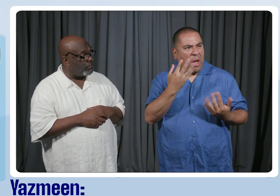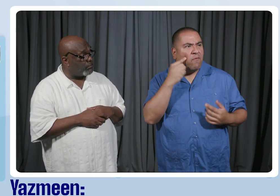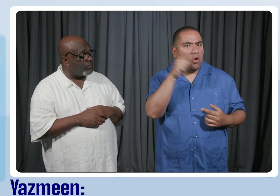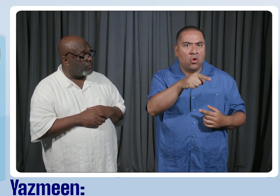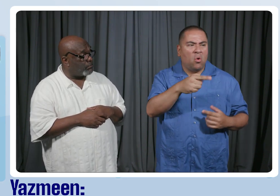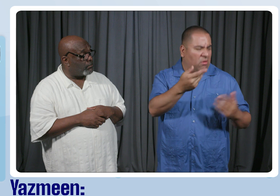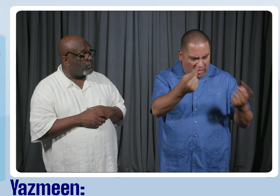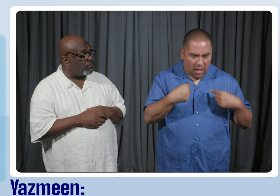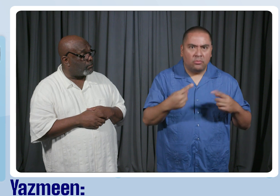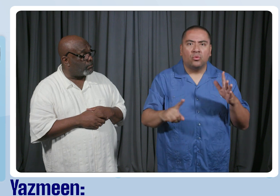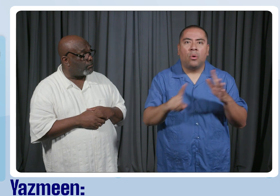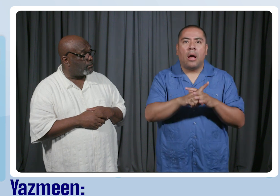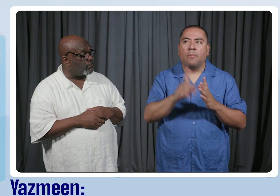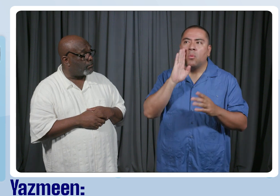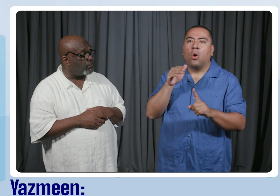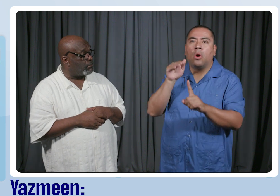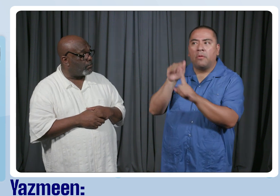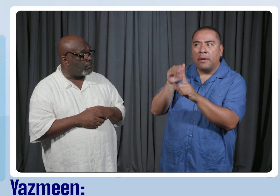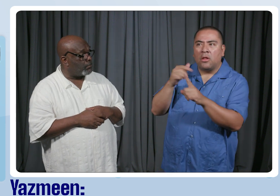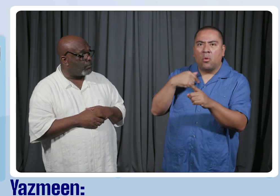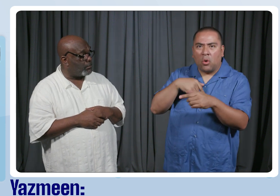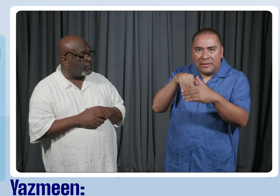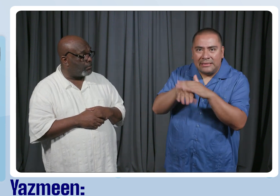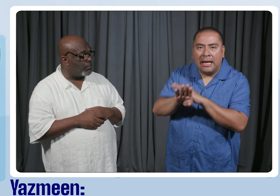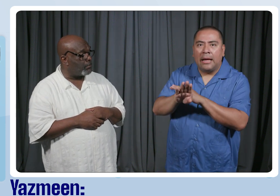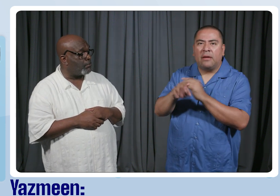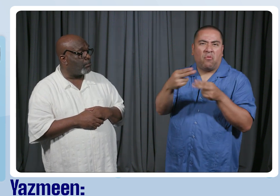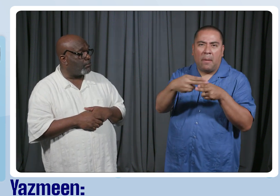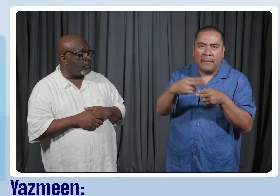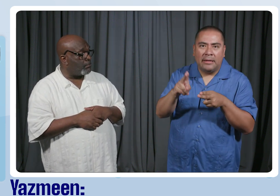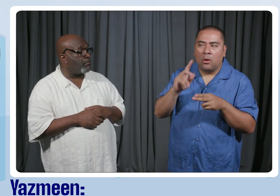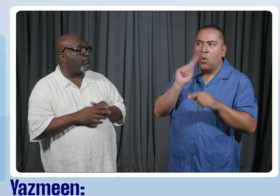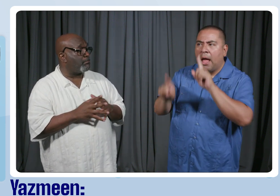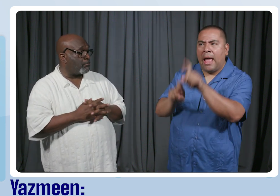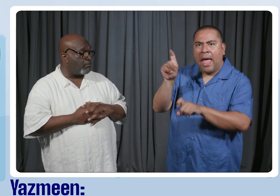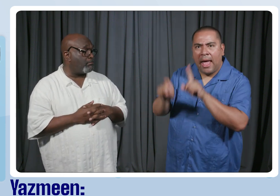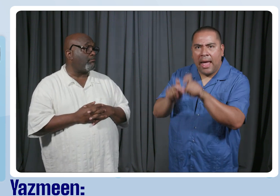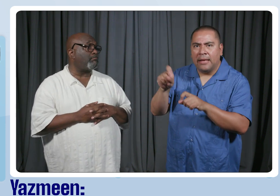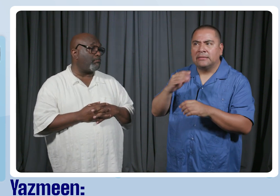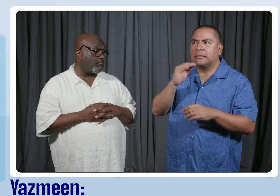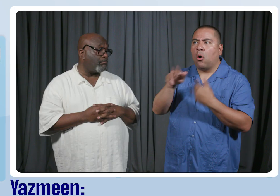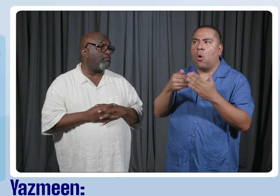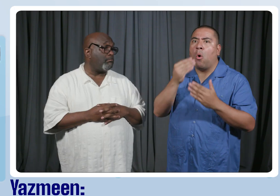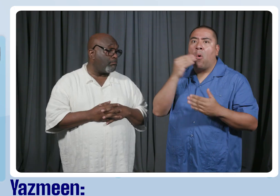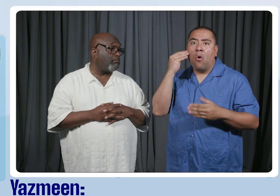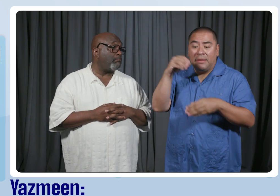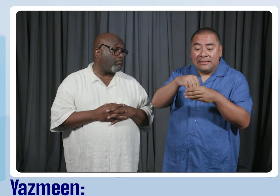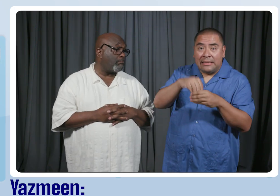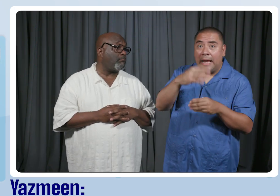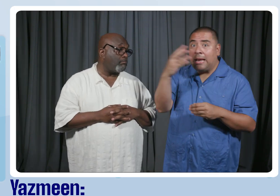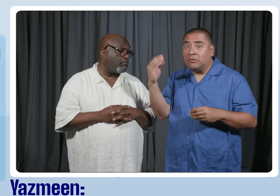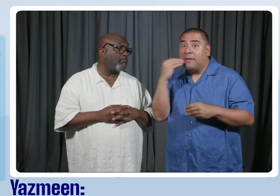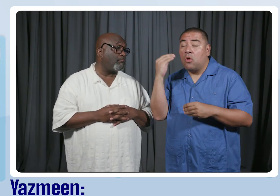welcome to show up. We'll just remind them, we'll go inside for a little bit, ask them the basic questions that we need, assess the inside of the home as well as the outside,